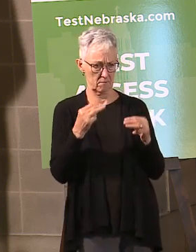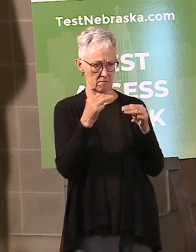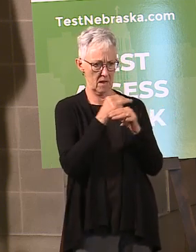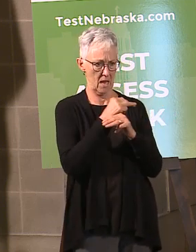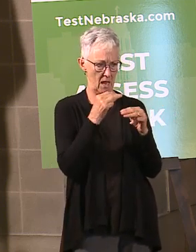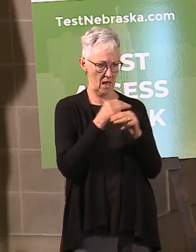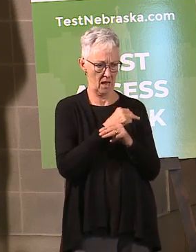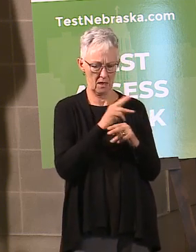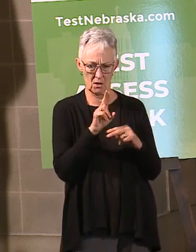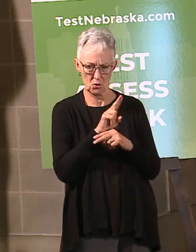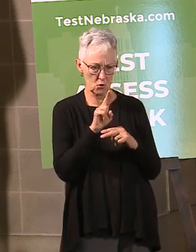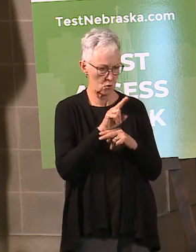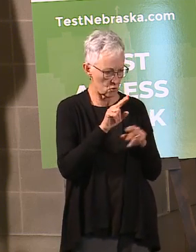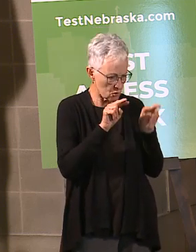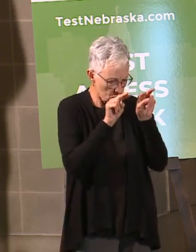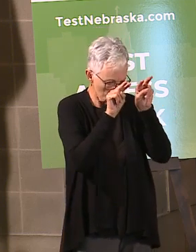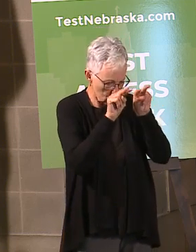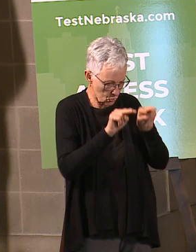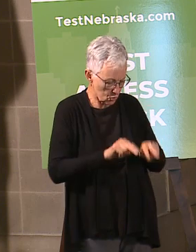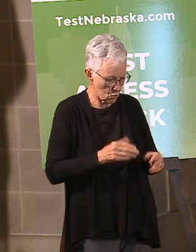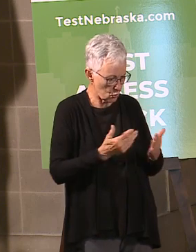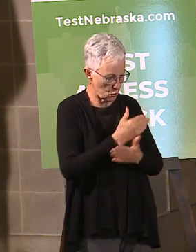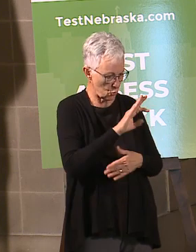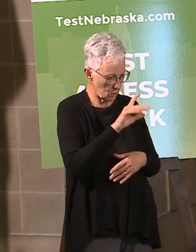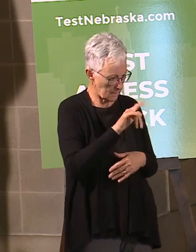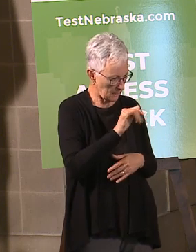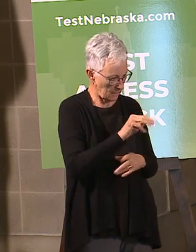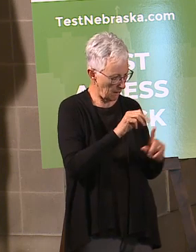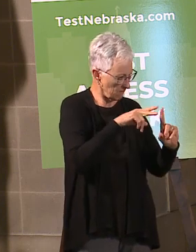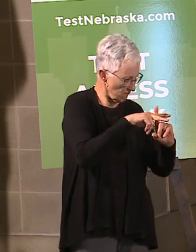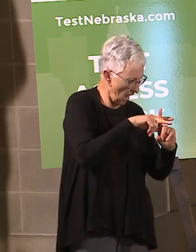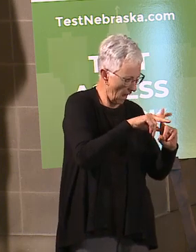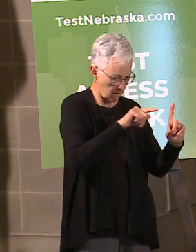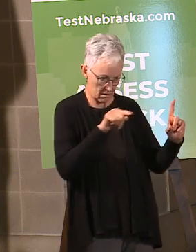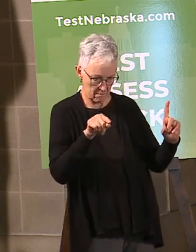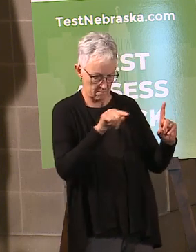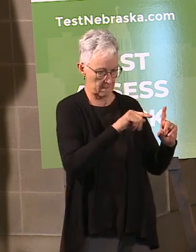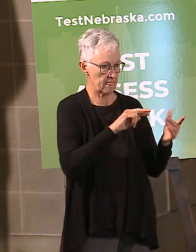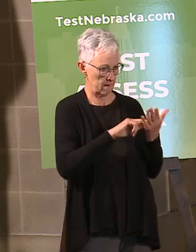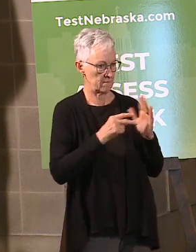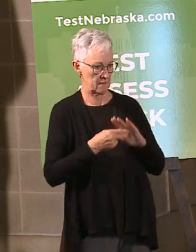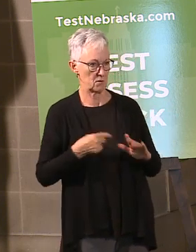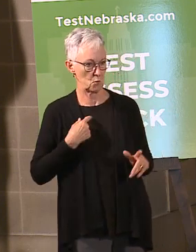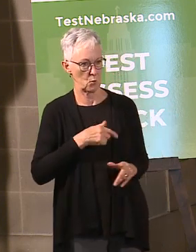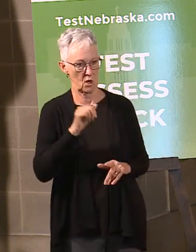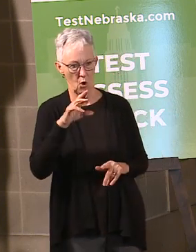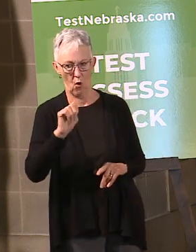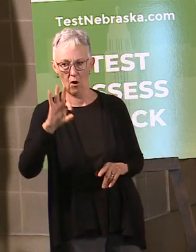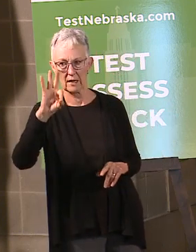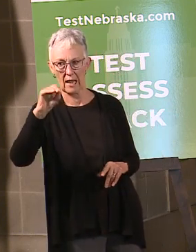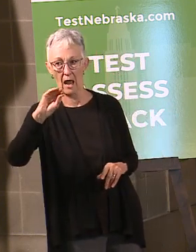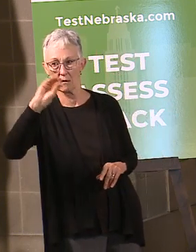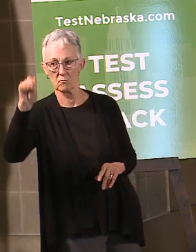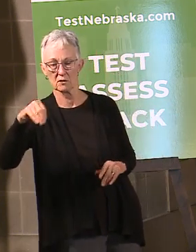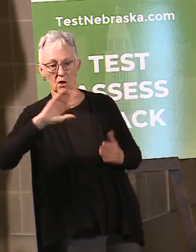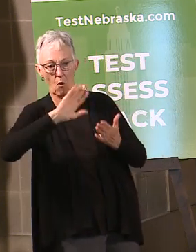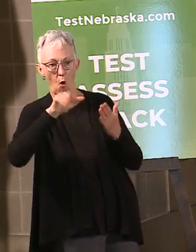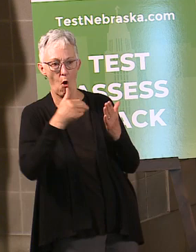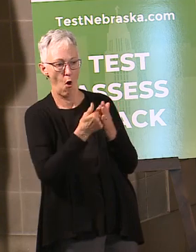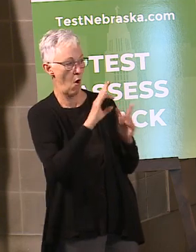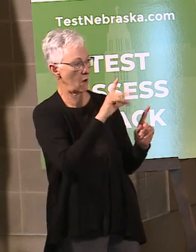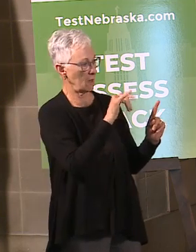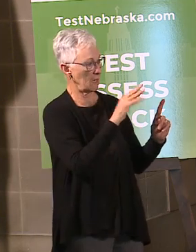numbers for new claims filed. That puts us right at about 90% of all claims that have been filed since March 1st